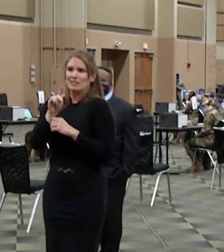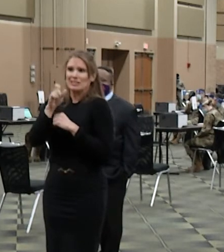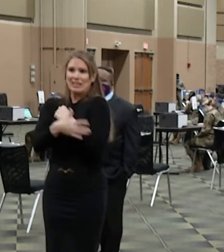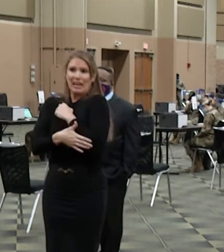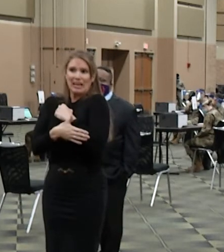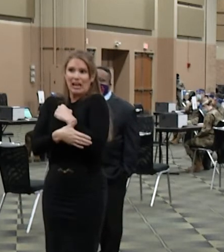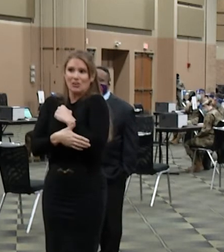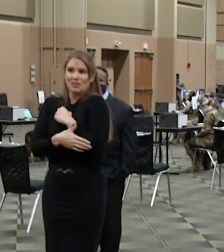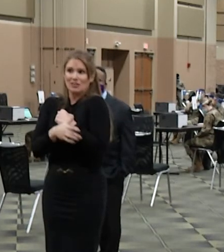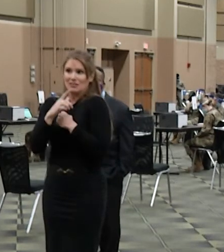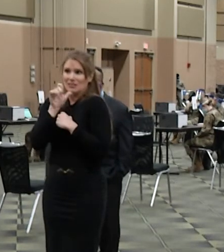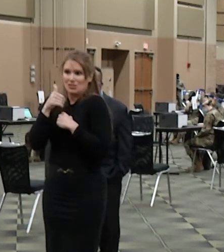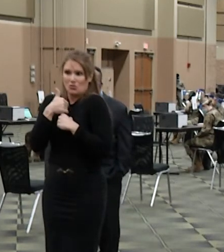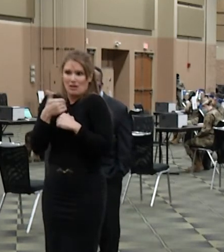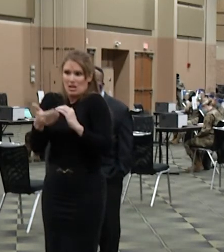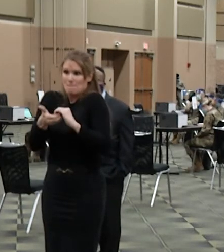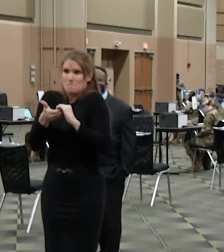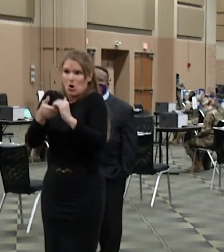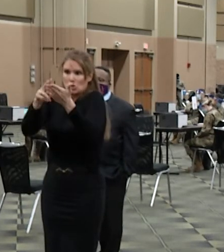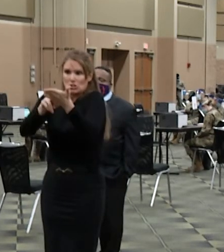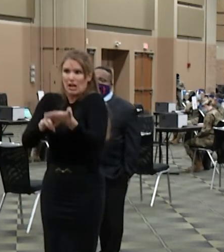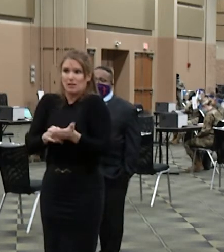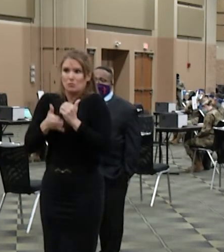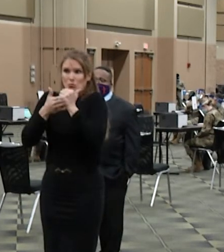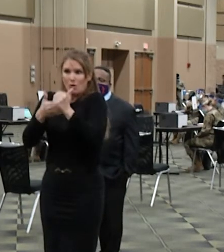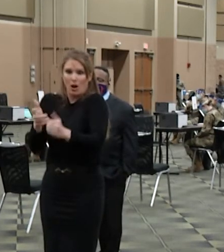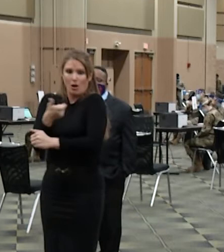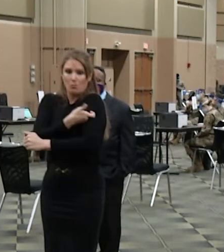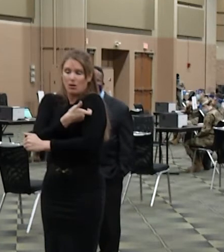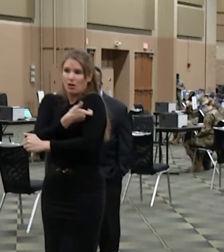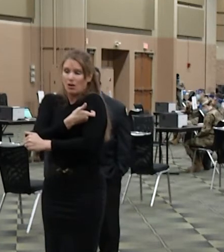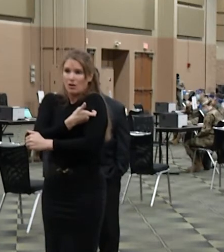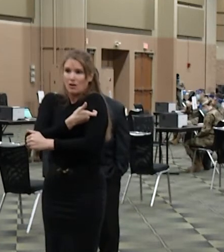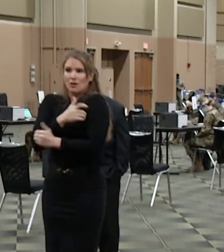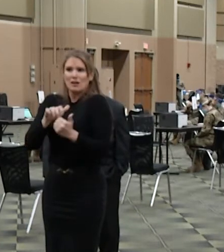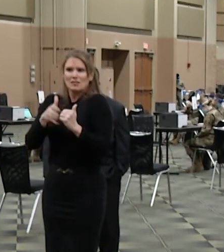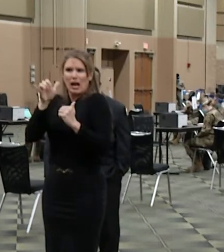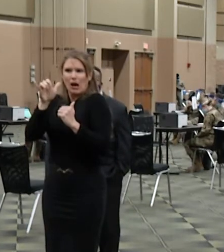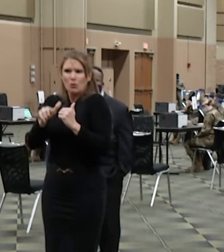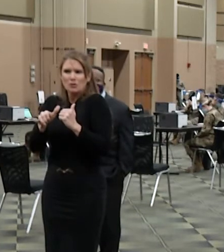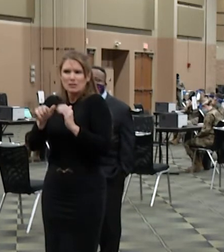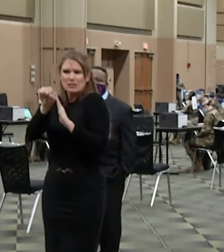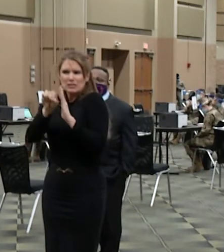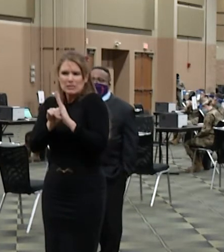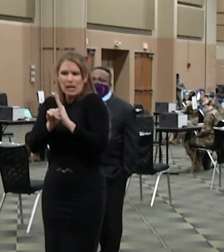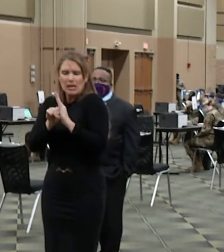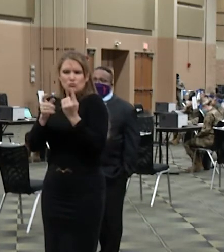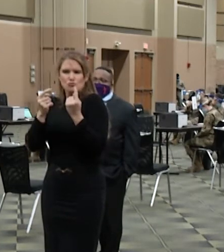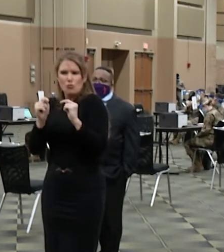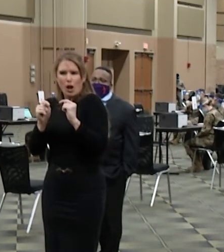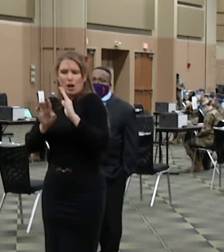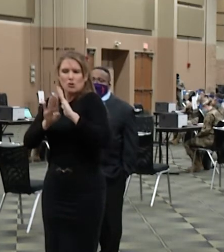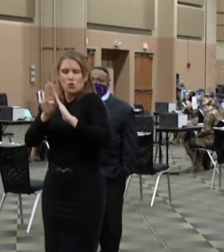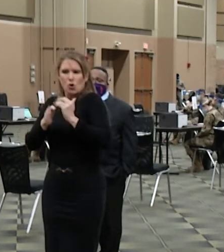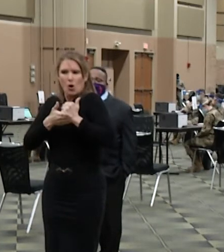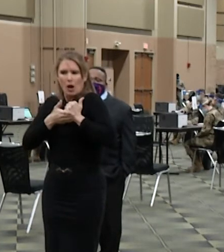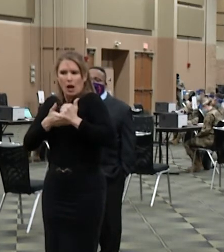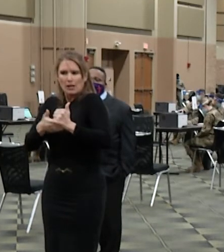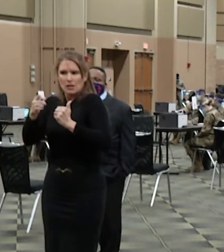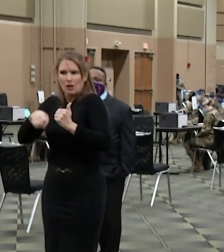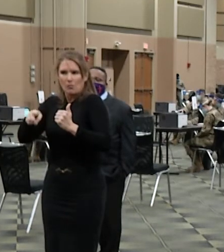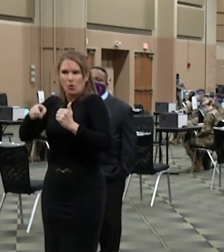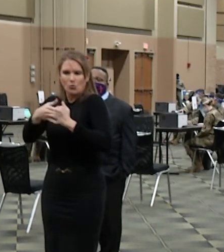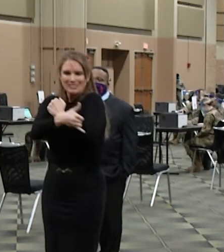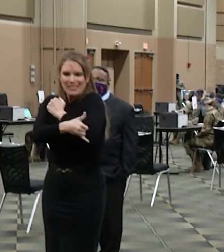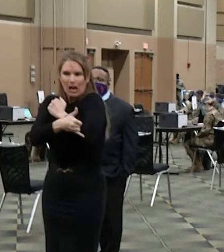have enough partners signed up to administer the vaccine. How is the state looking to assist these